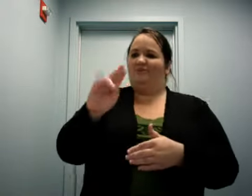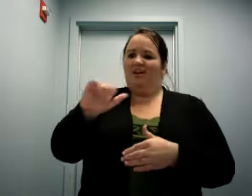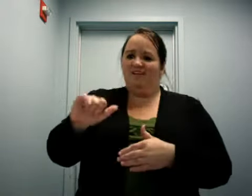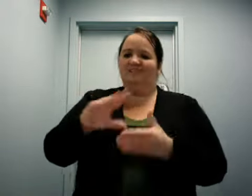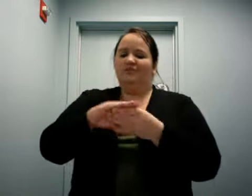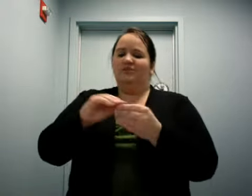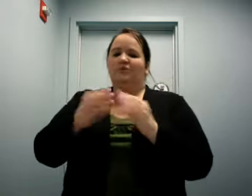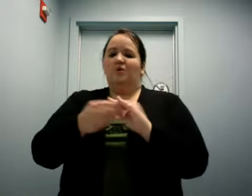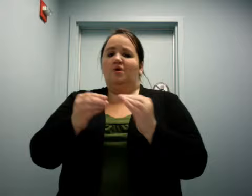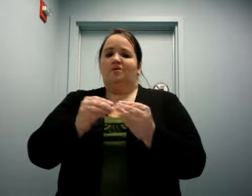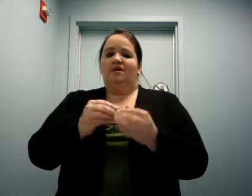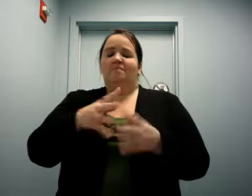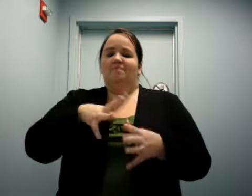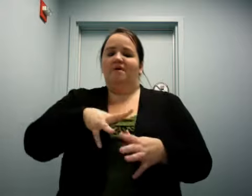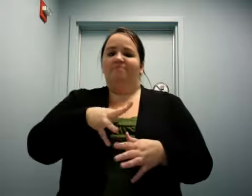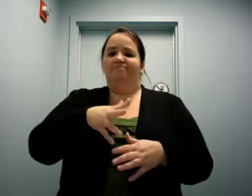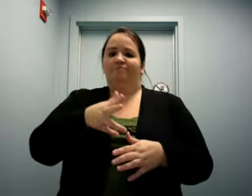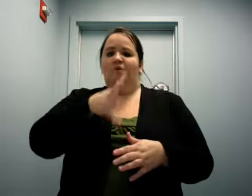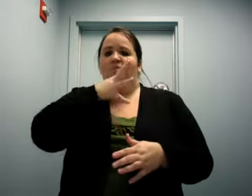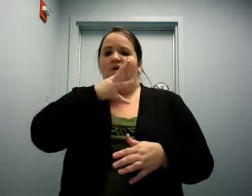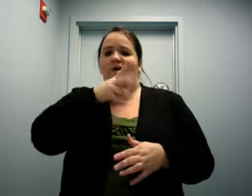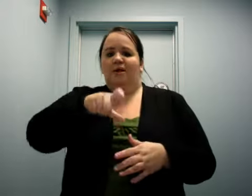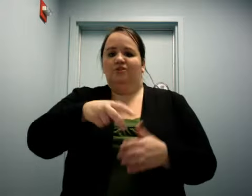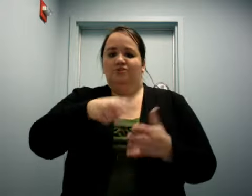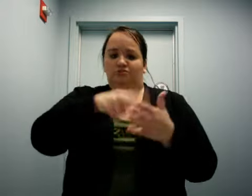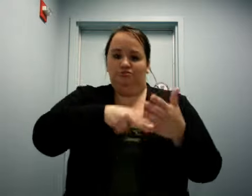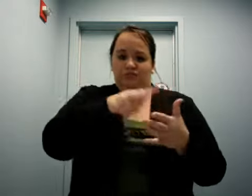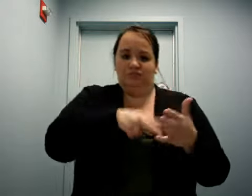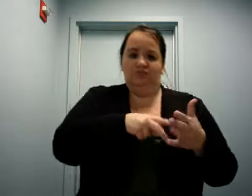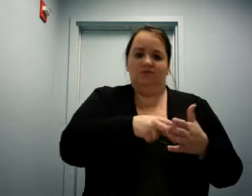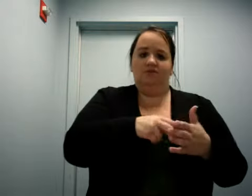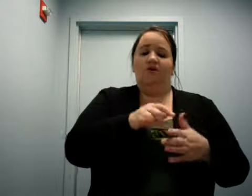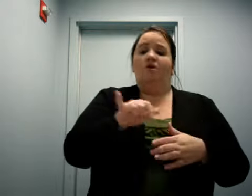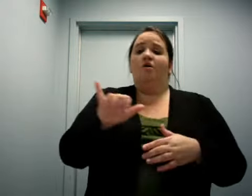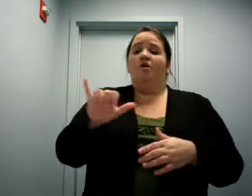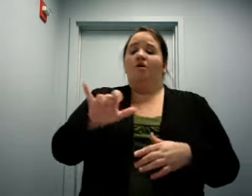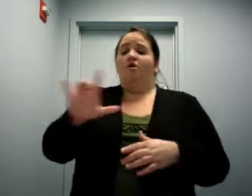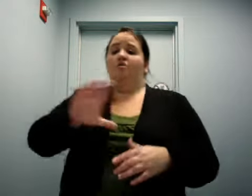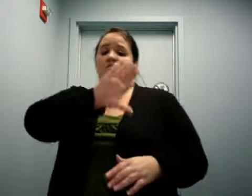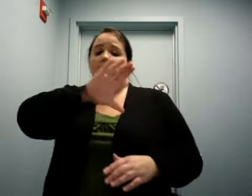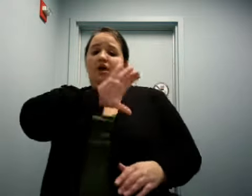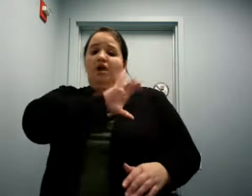wrote exactly the kinds of stories I was reading. All my characters were white and blue-eyed.